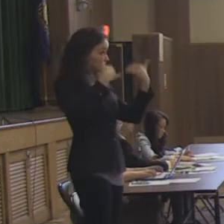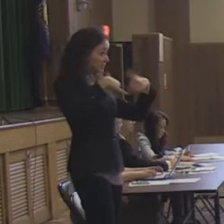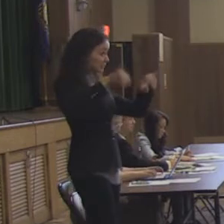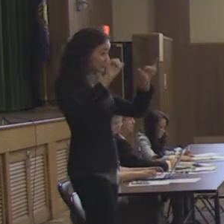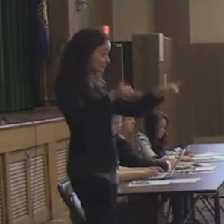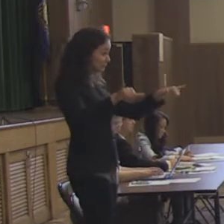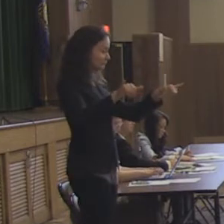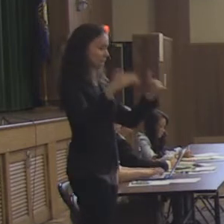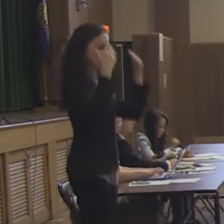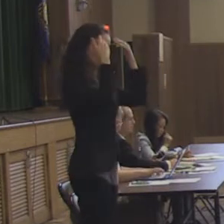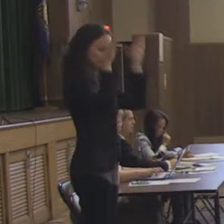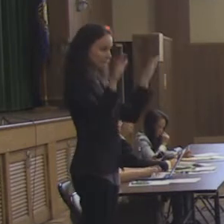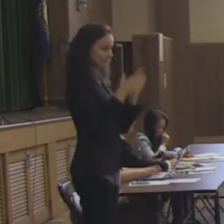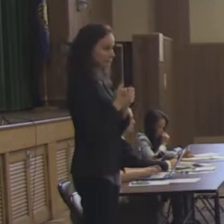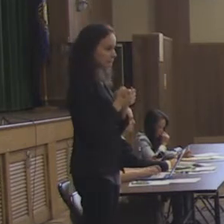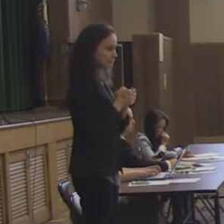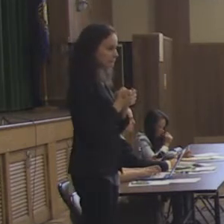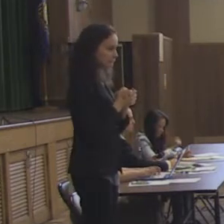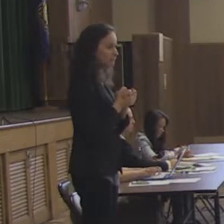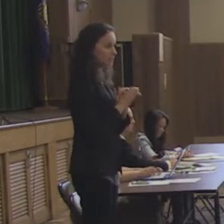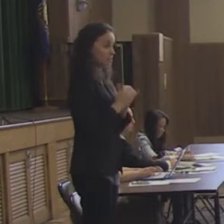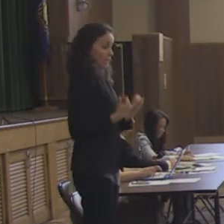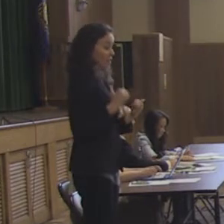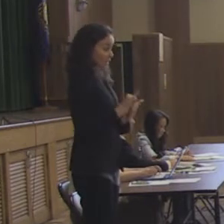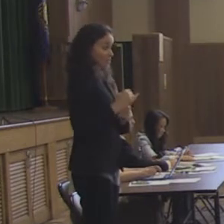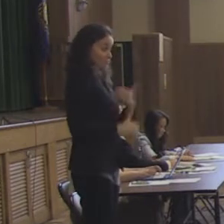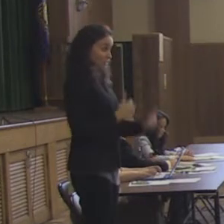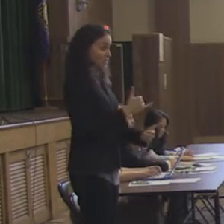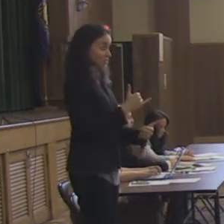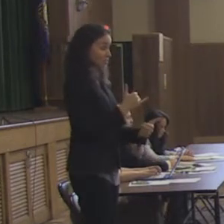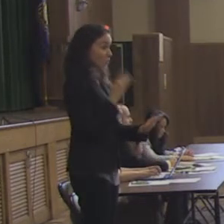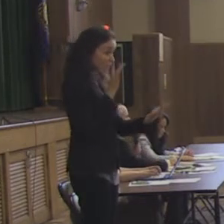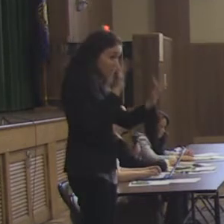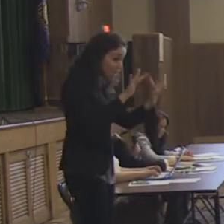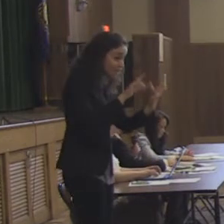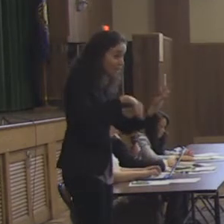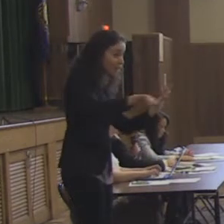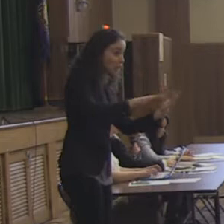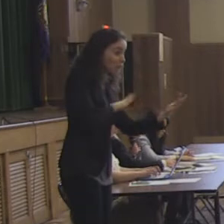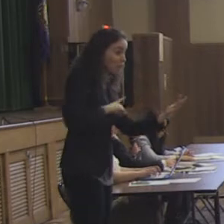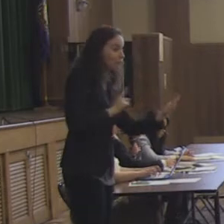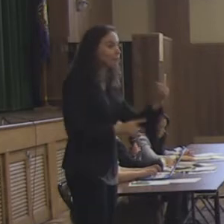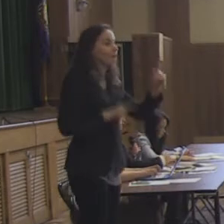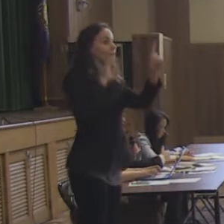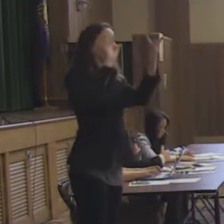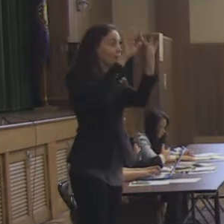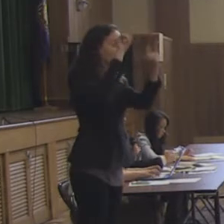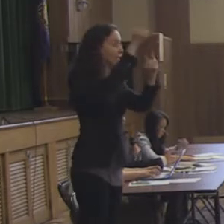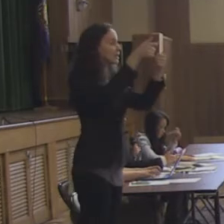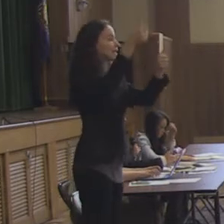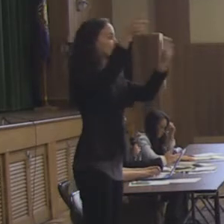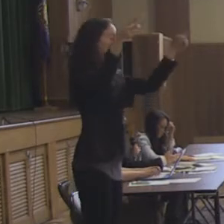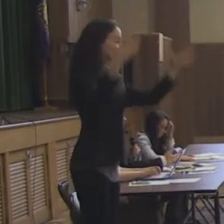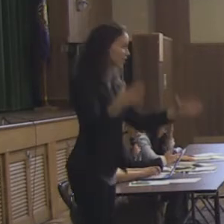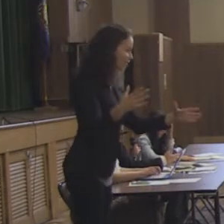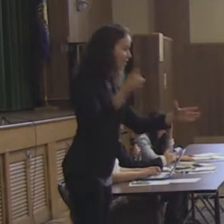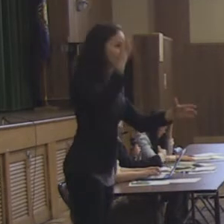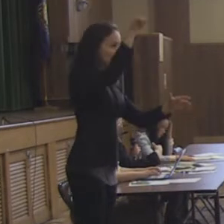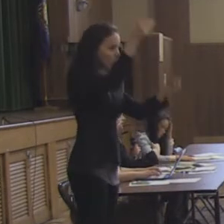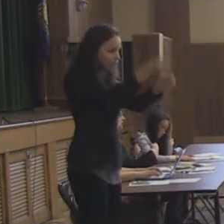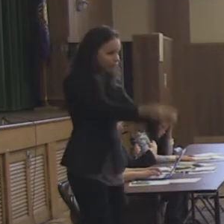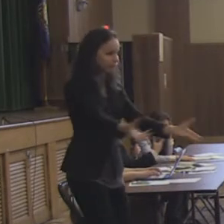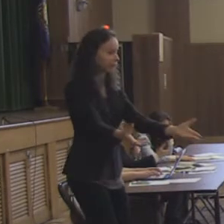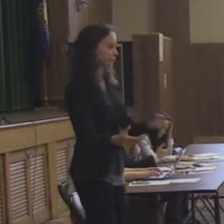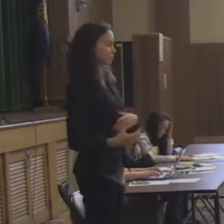idea, but that's currently the process that's in place. Okay, well, thank you very much, and I think it's an important point.